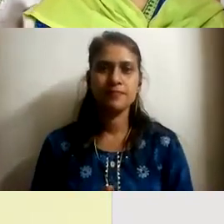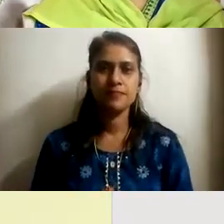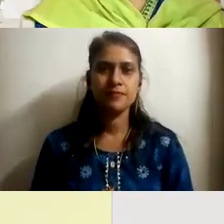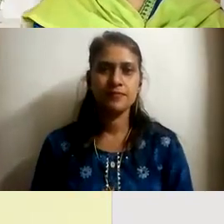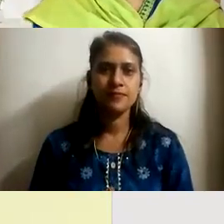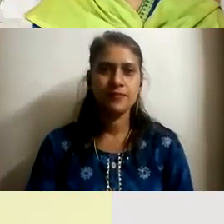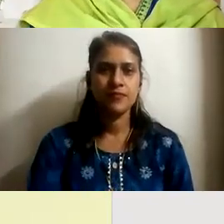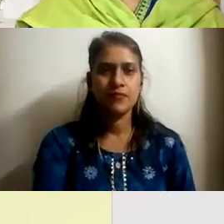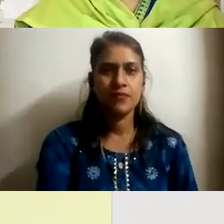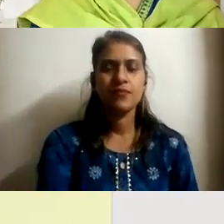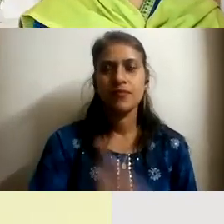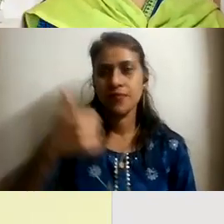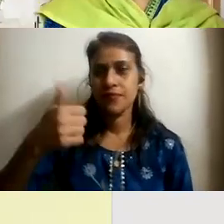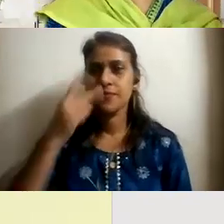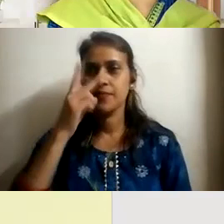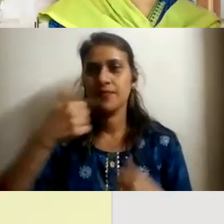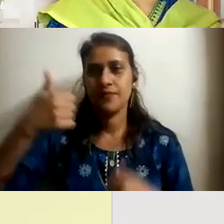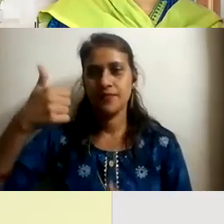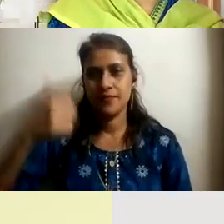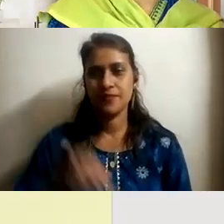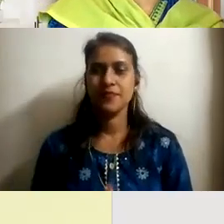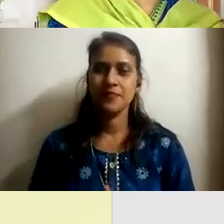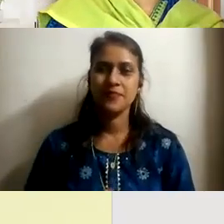whether it is visible. Yes, ma'am, we can see it.